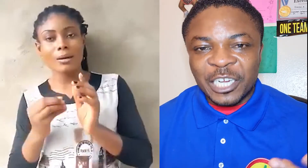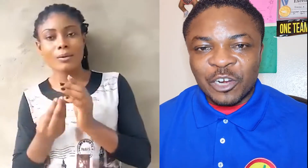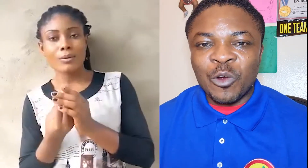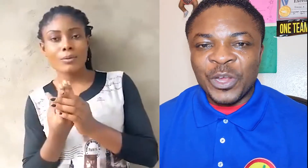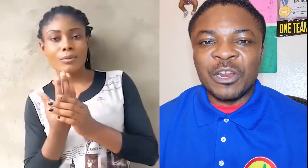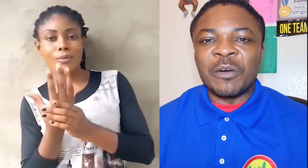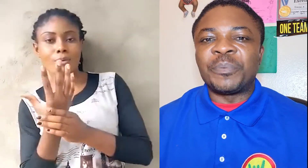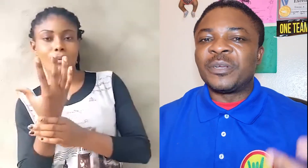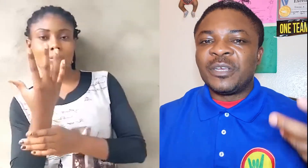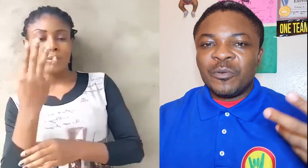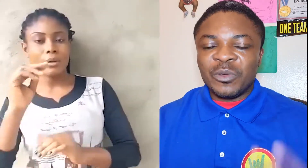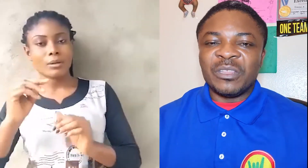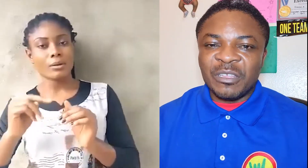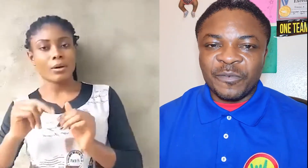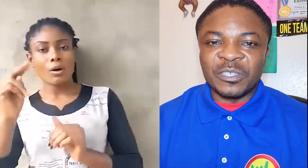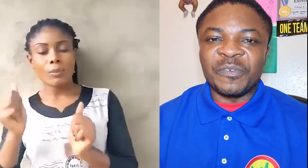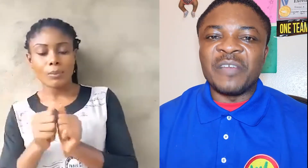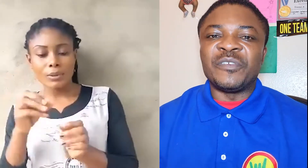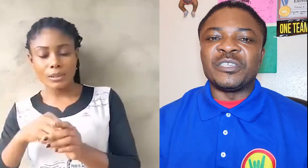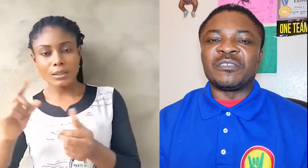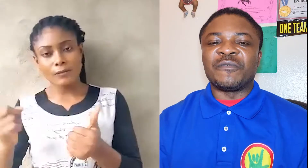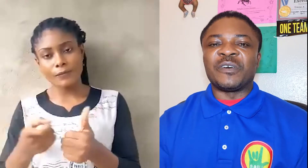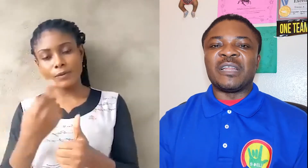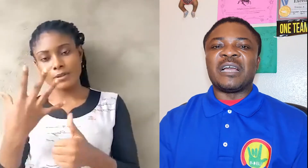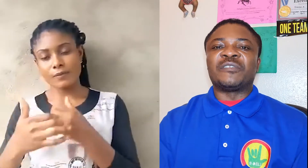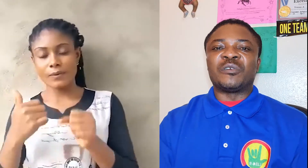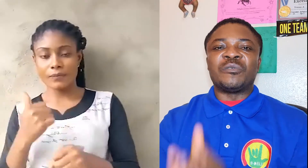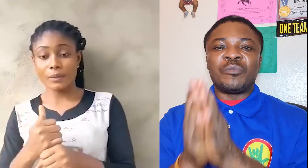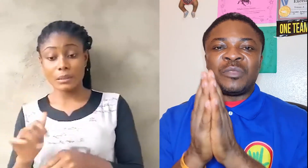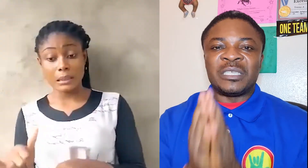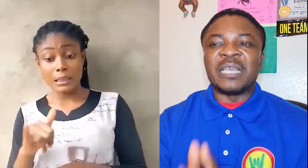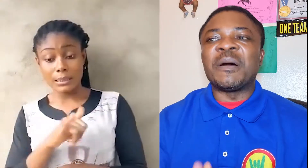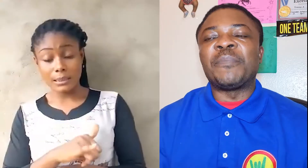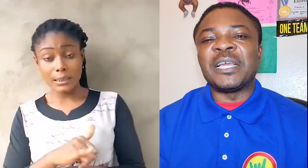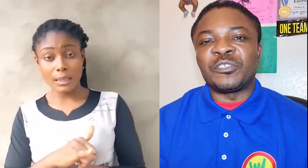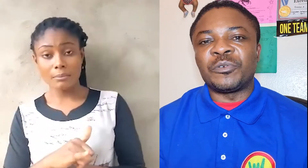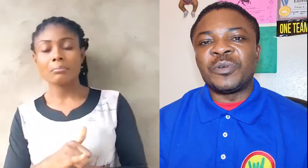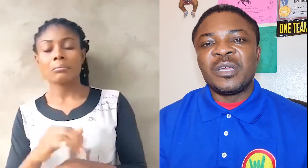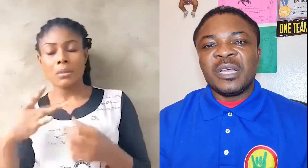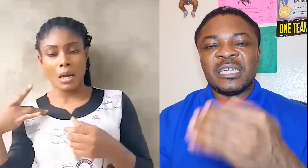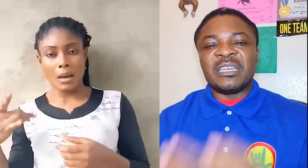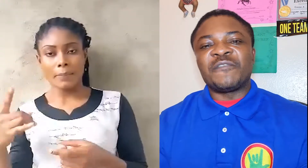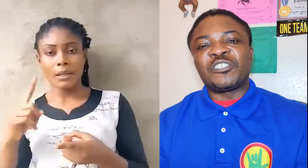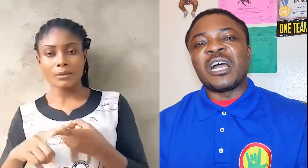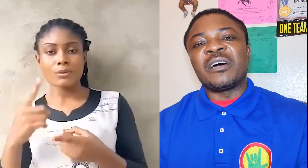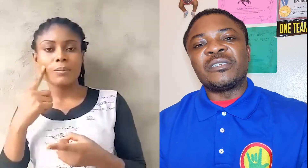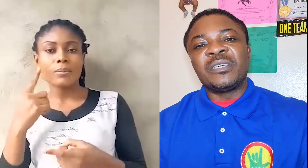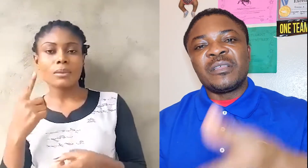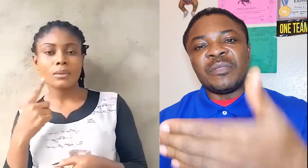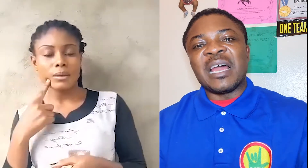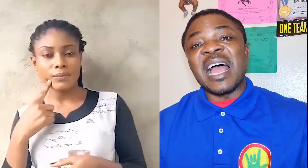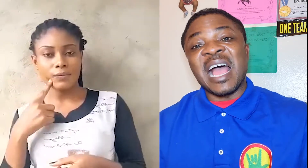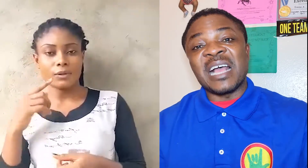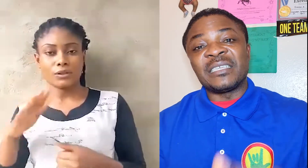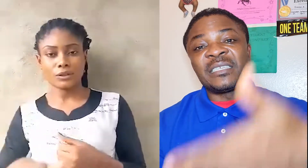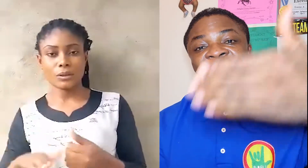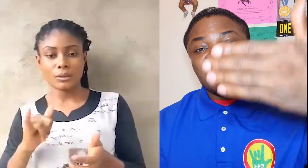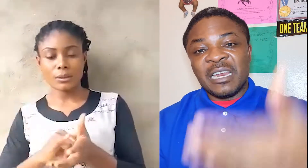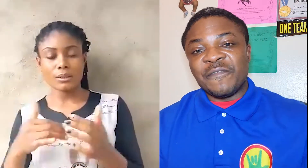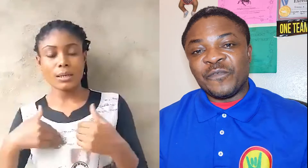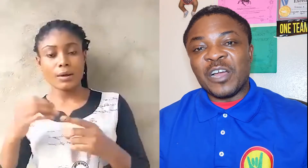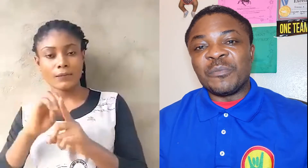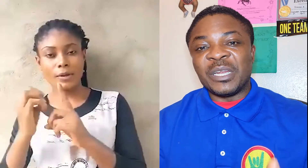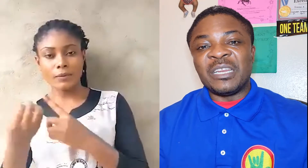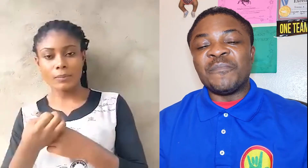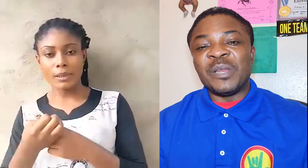were growing up within the first 5 years of our life. So the same applies to a deaf child that has